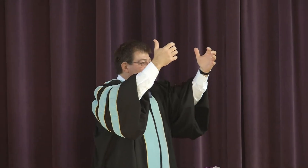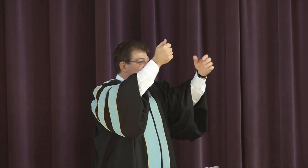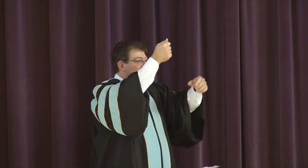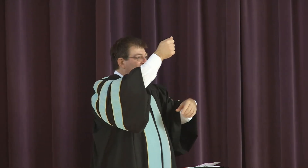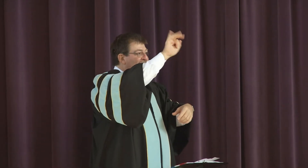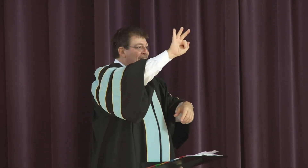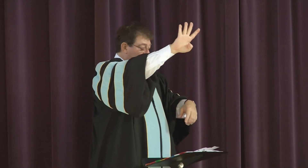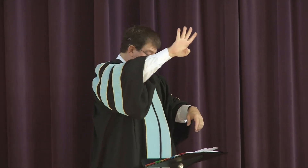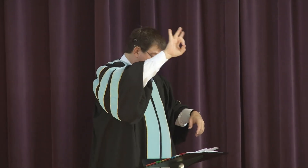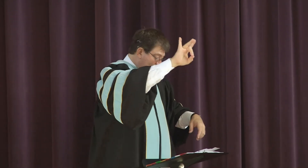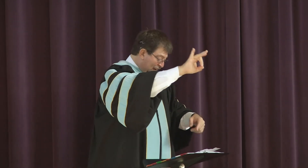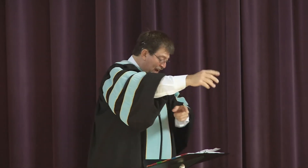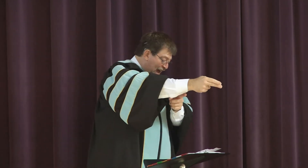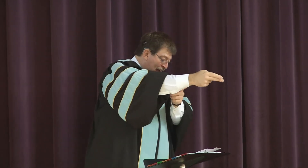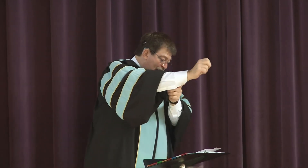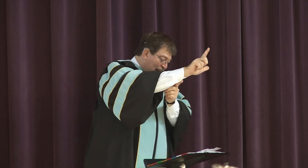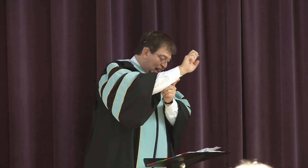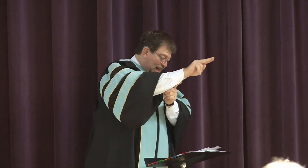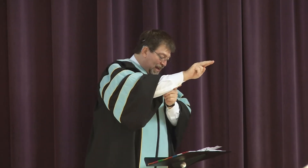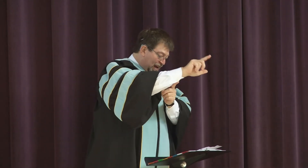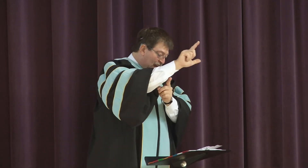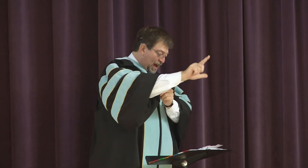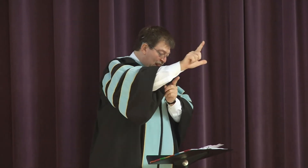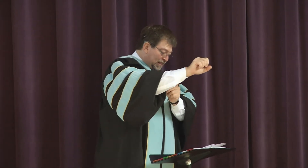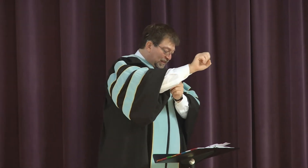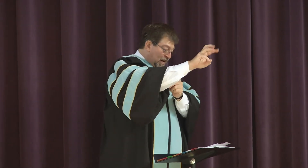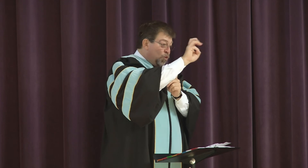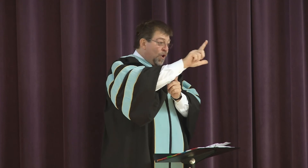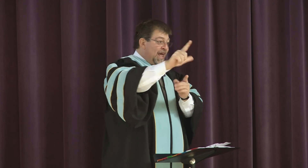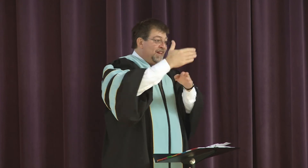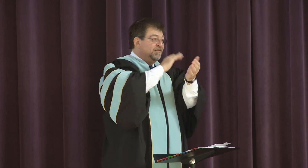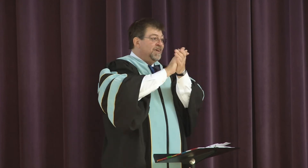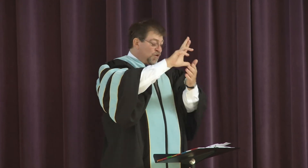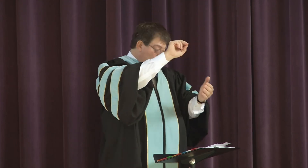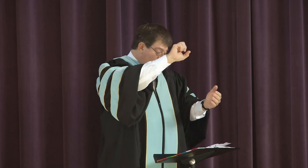Class of 1948, Helen L. Sewell